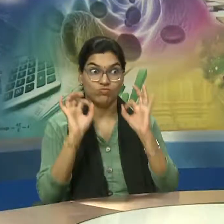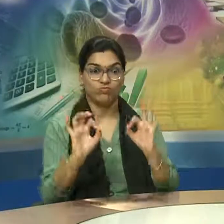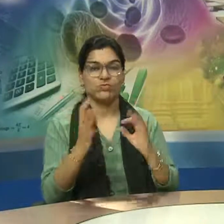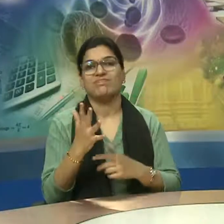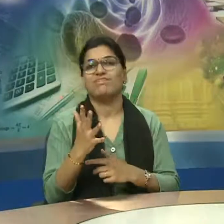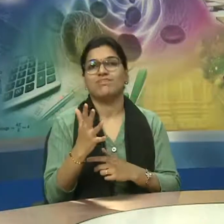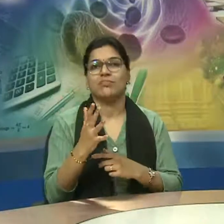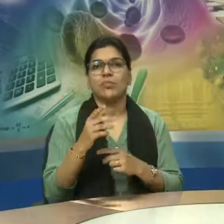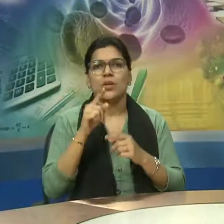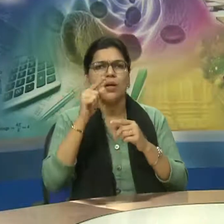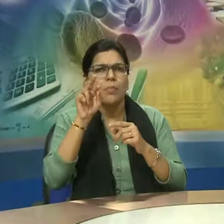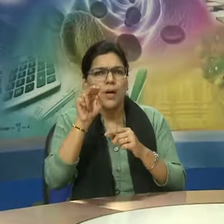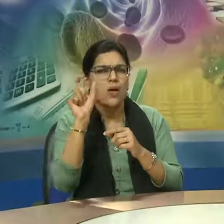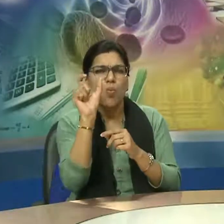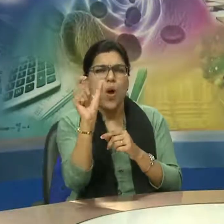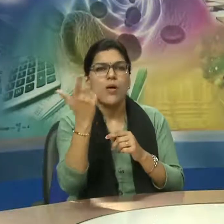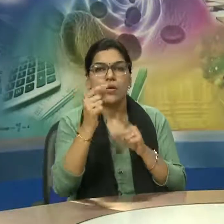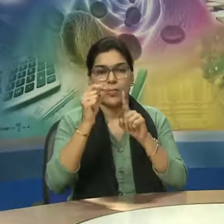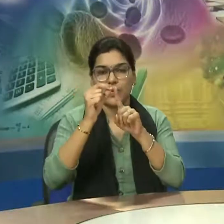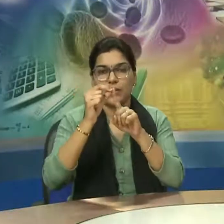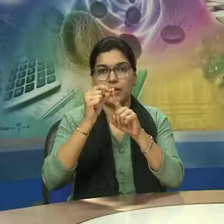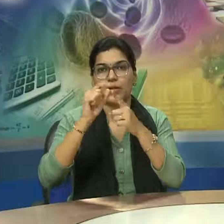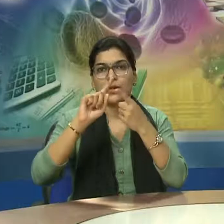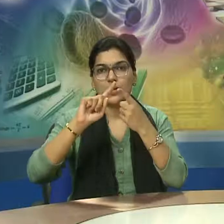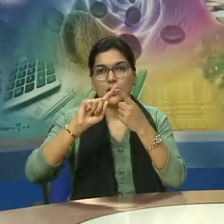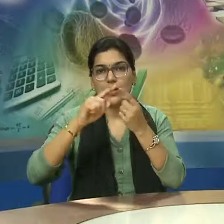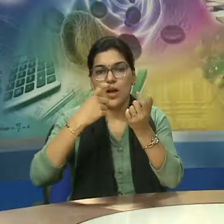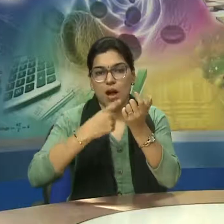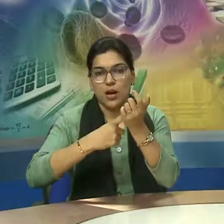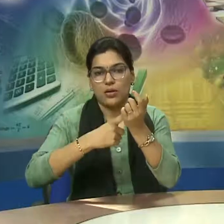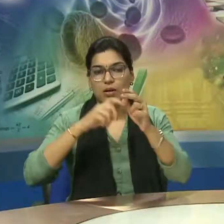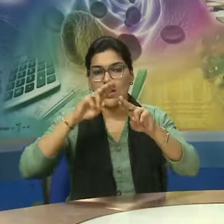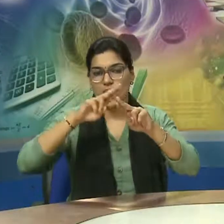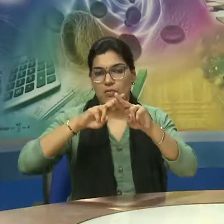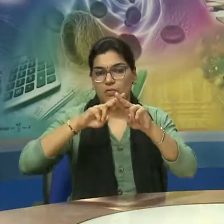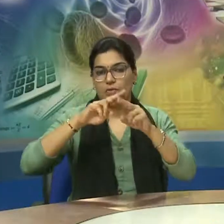It didn't fit because it was